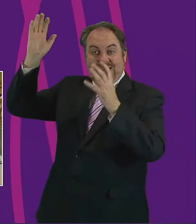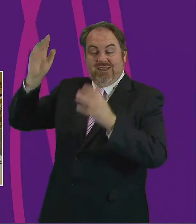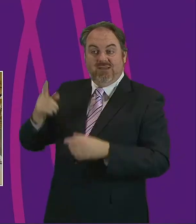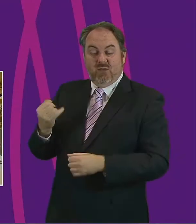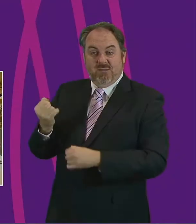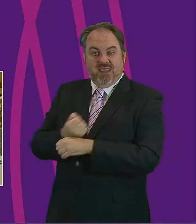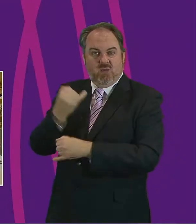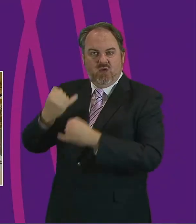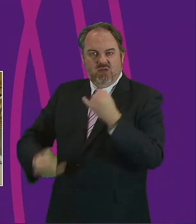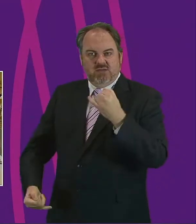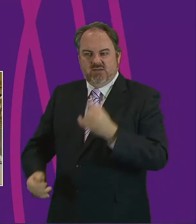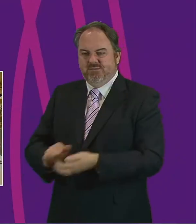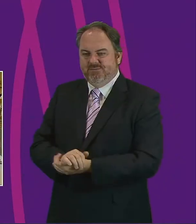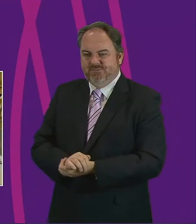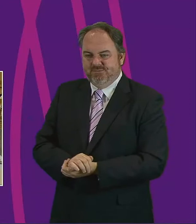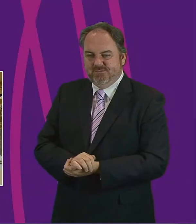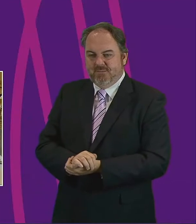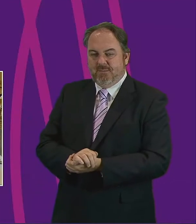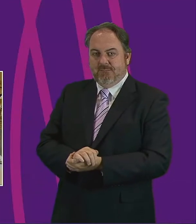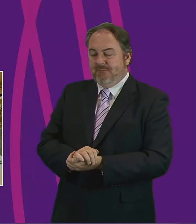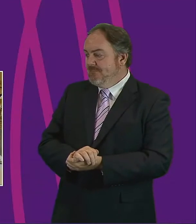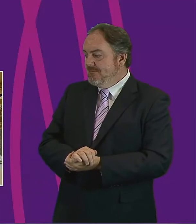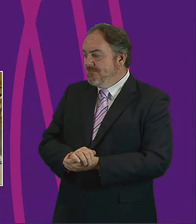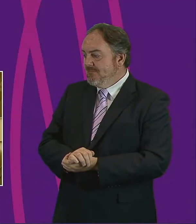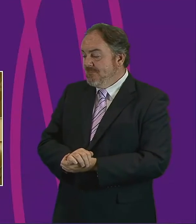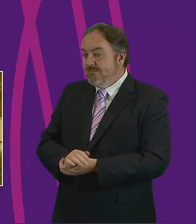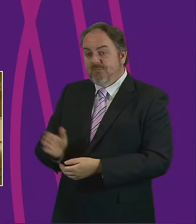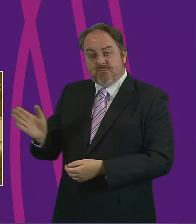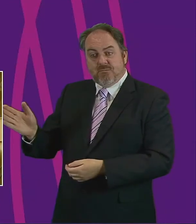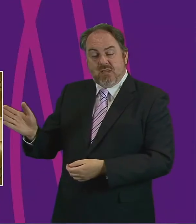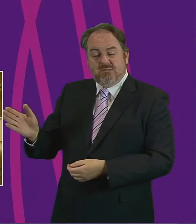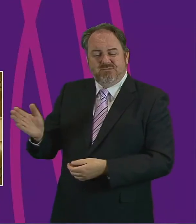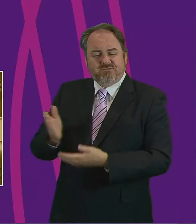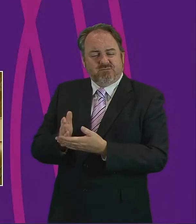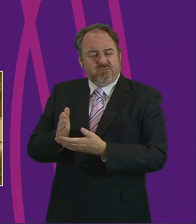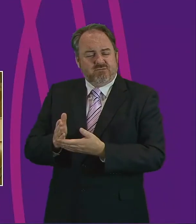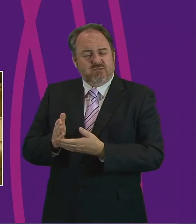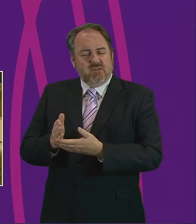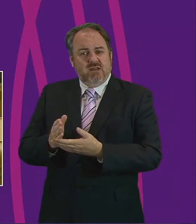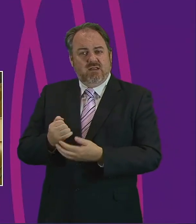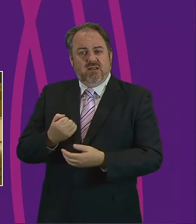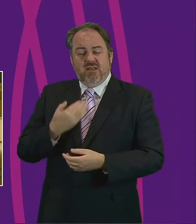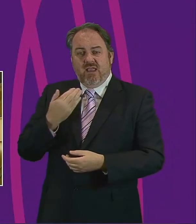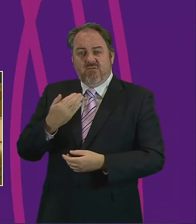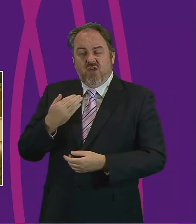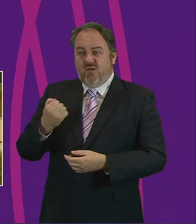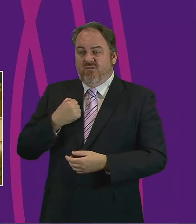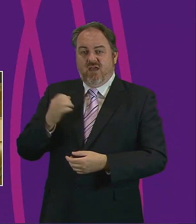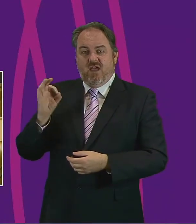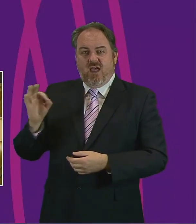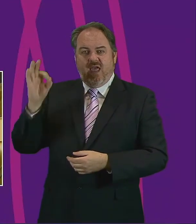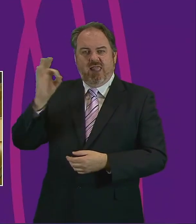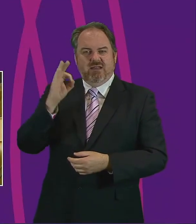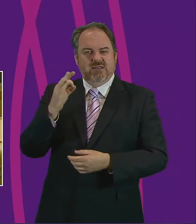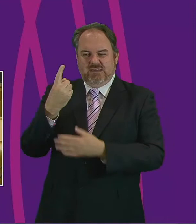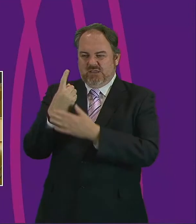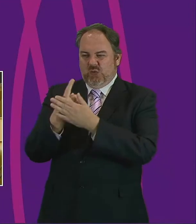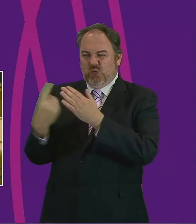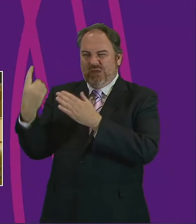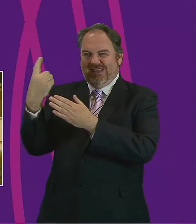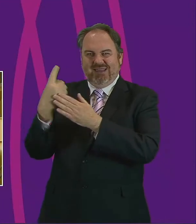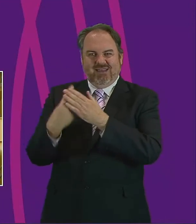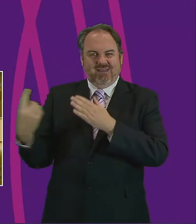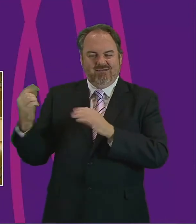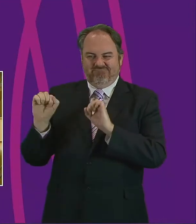Gibson to be followed by Jamie Halker-Johnson. Thank you, Presiding Officer. First Minister, each of our islands is unique. What criteria will be used and who